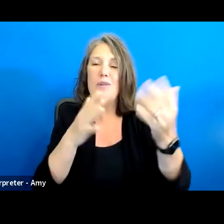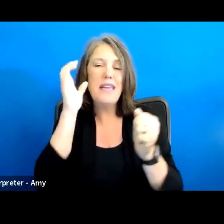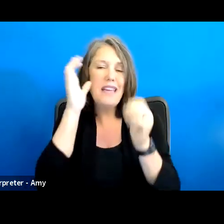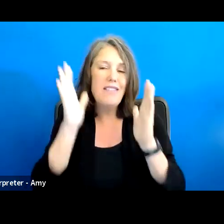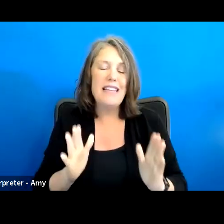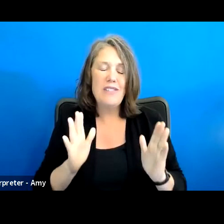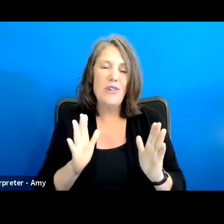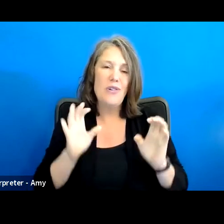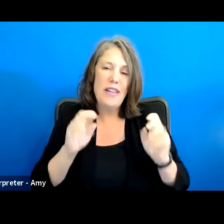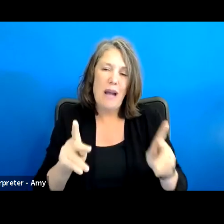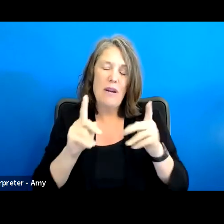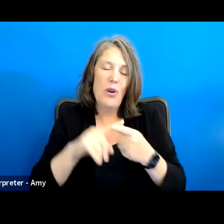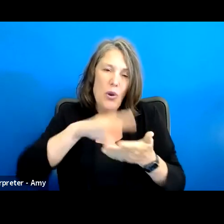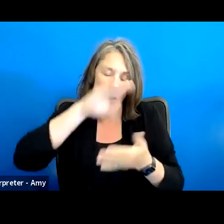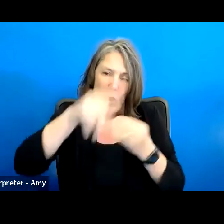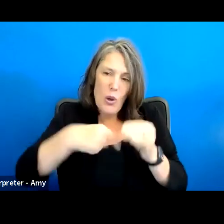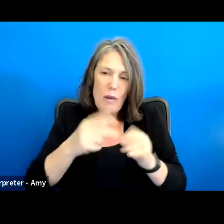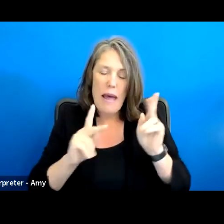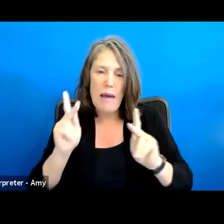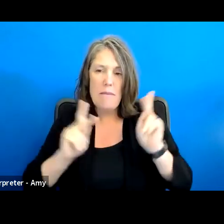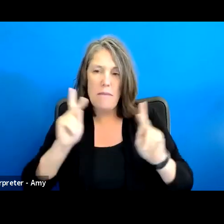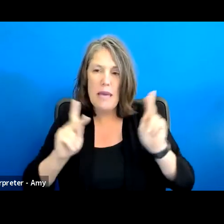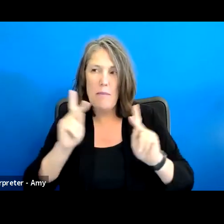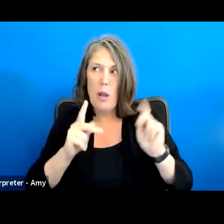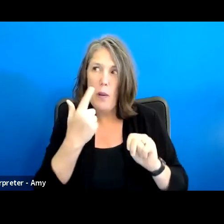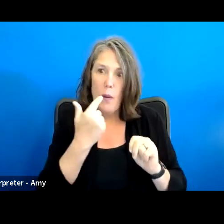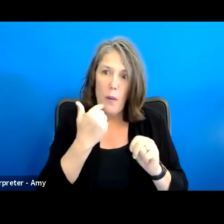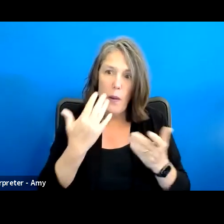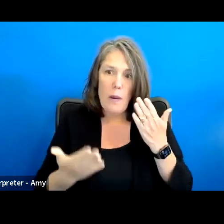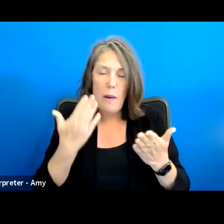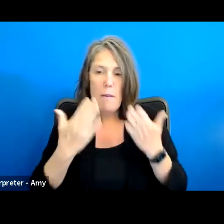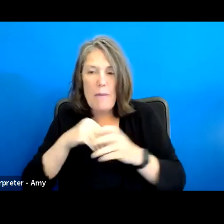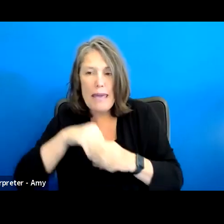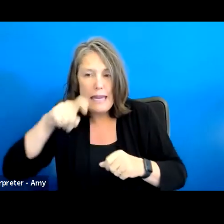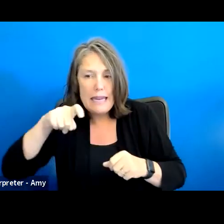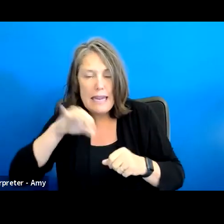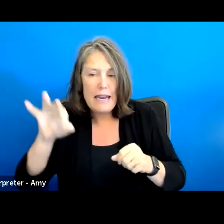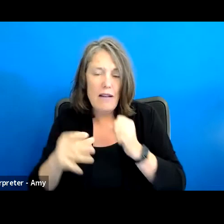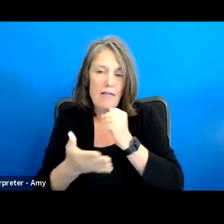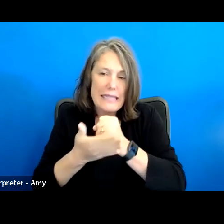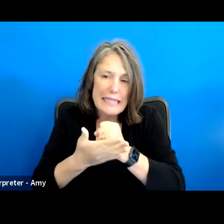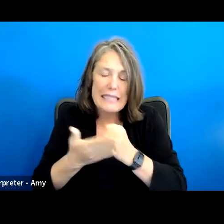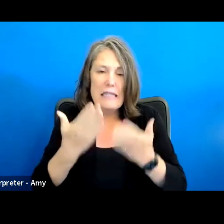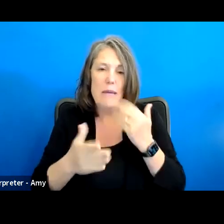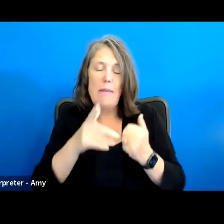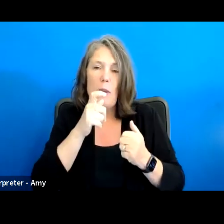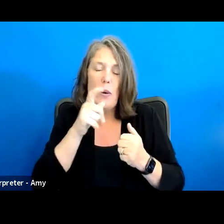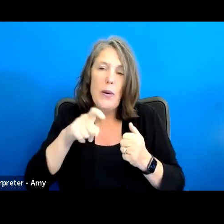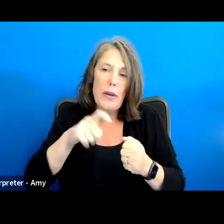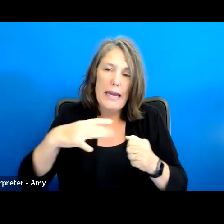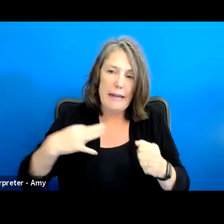opportunity to learn about people who may be in need of assistance, who may be in need